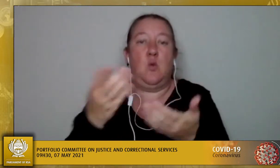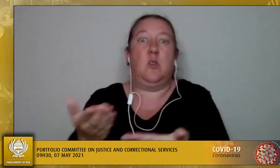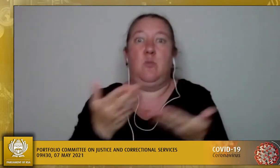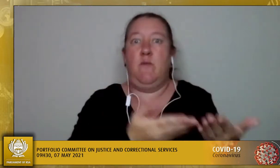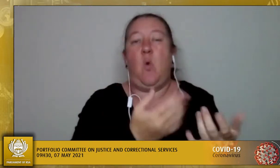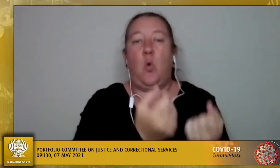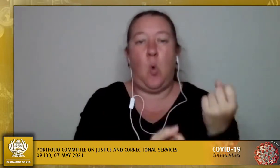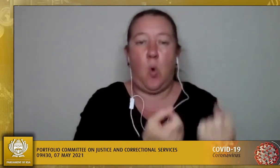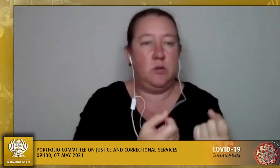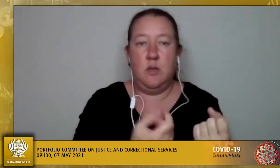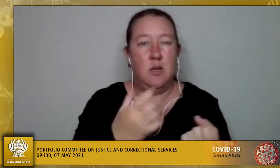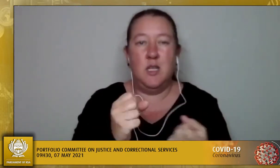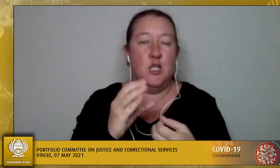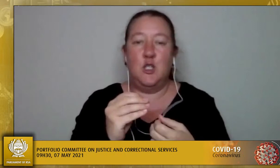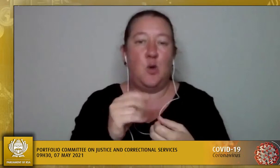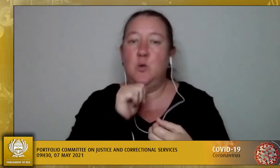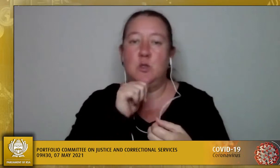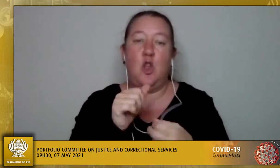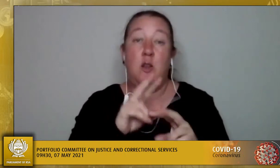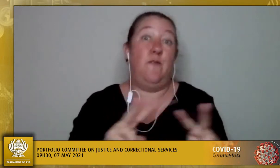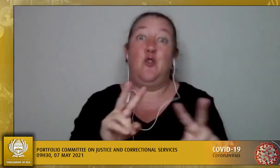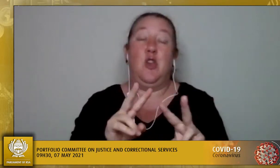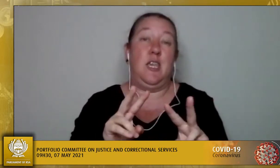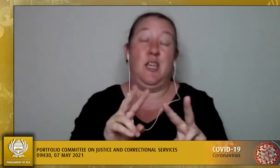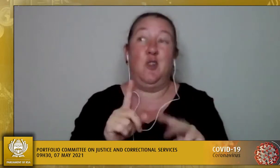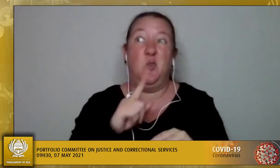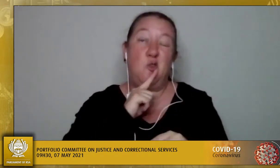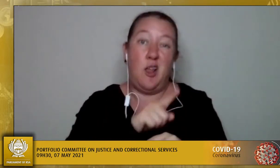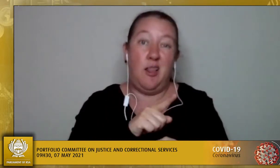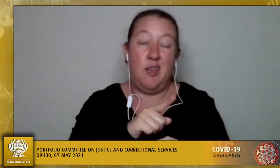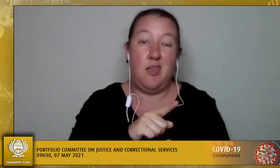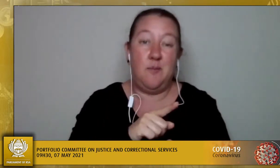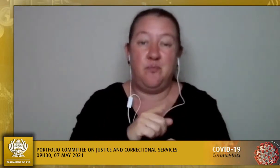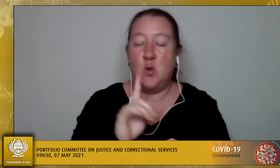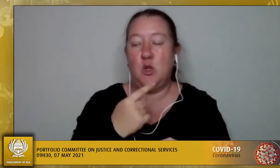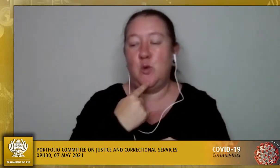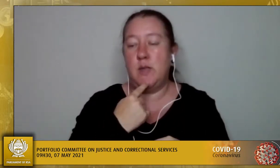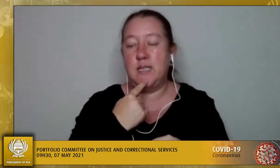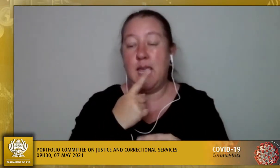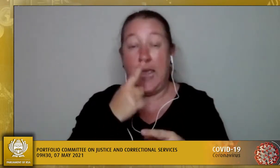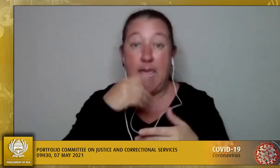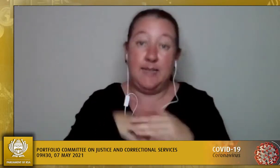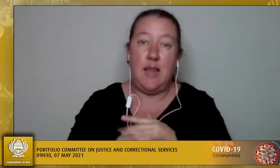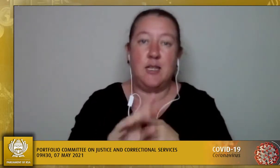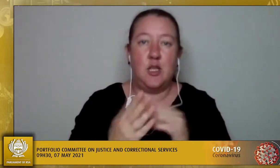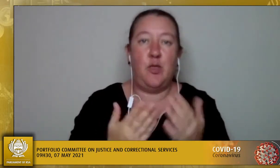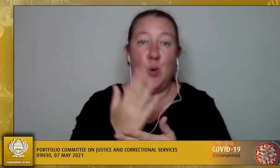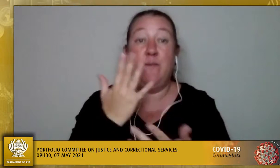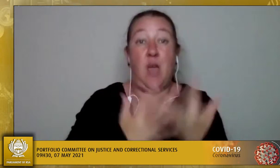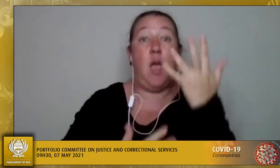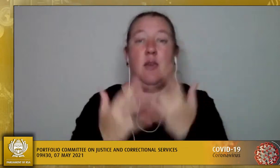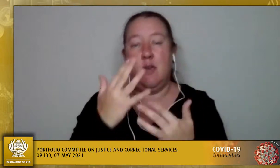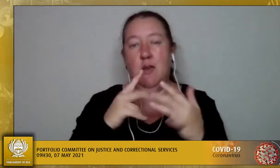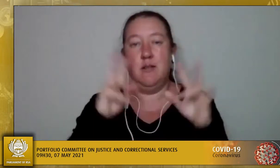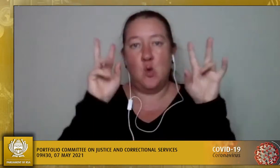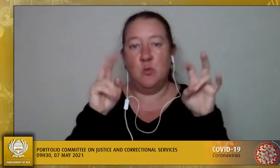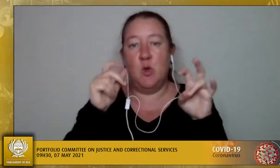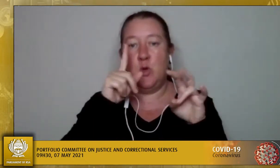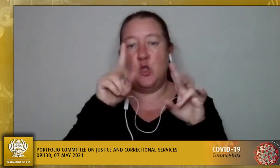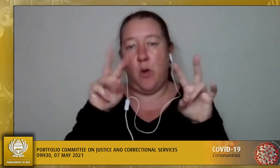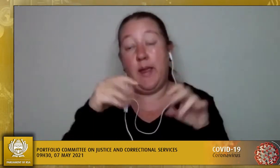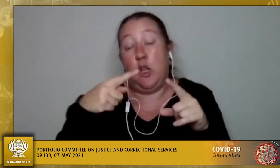caught and so it was not a very very it was really a what do they say induction by fire so to speak when you're on conflict